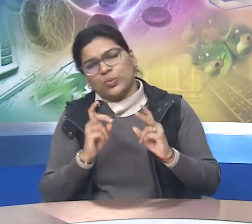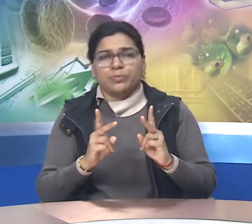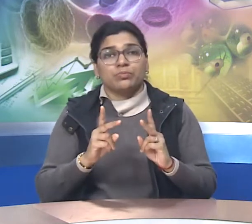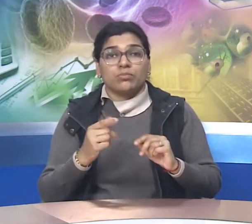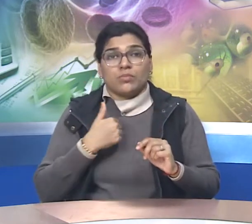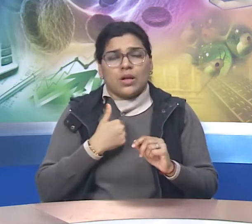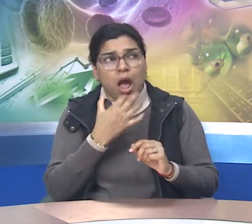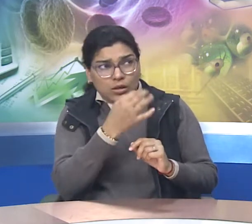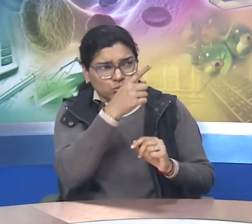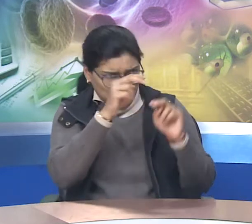persuade